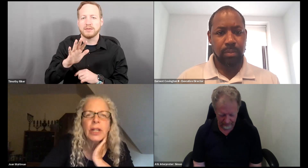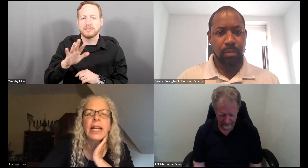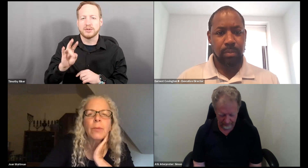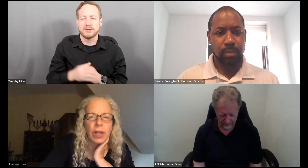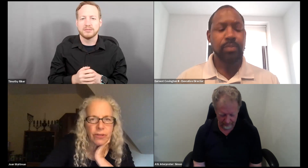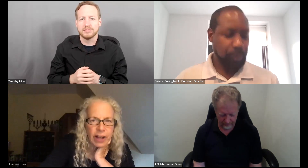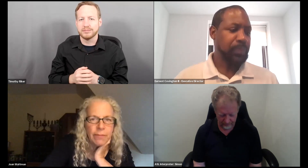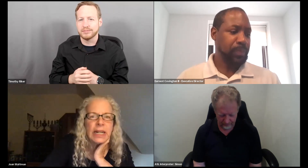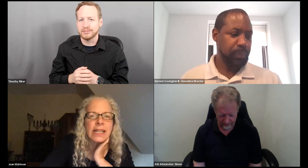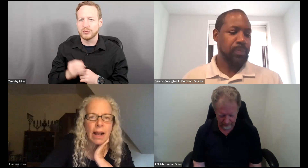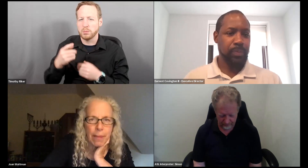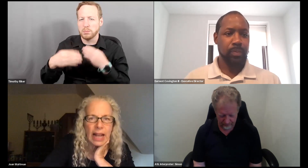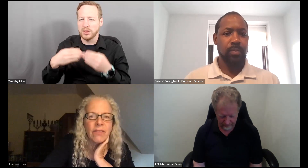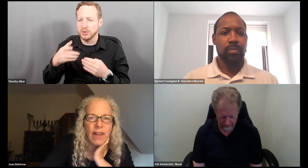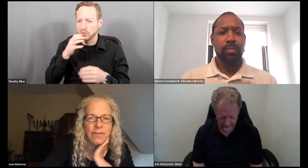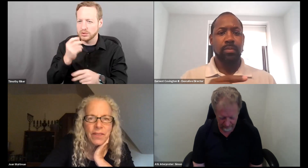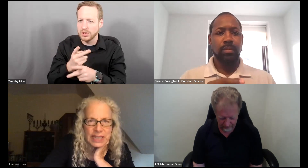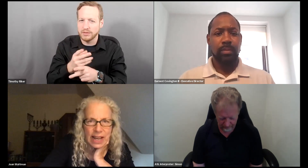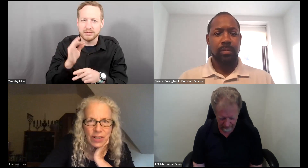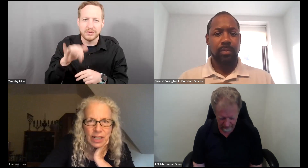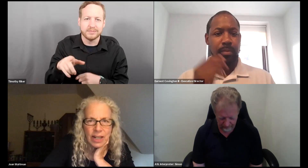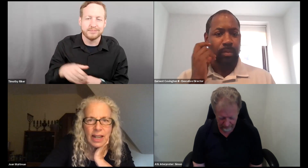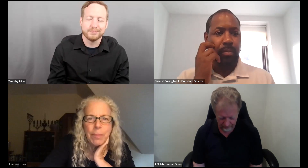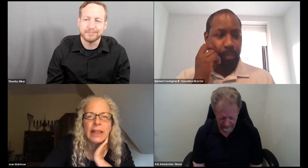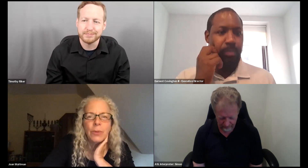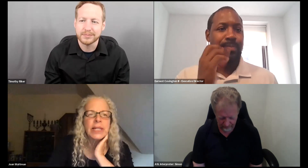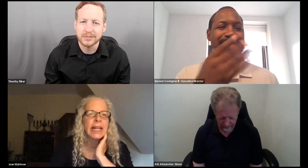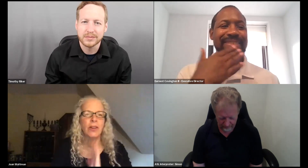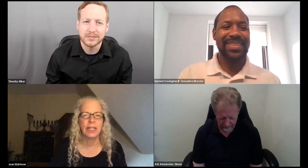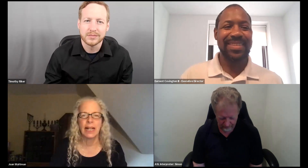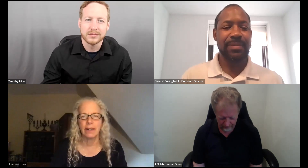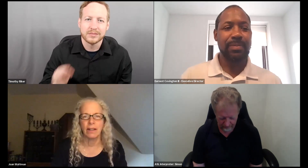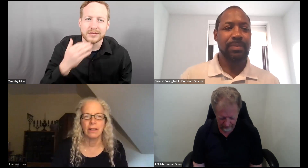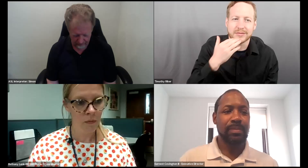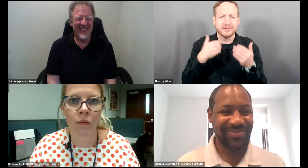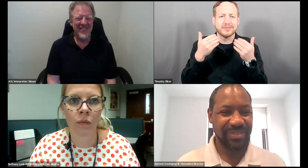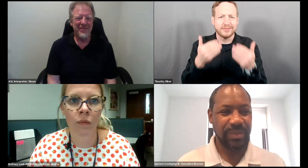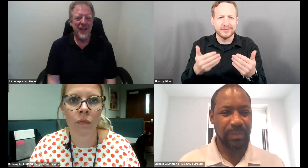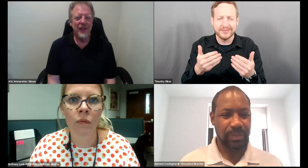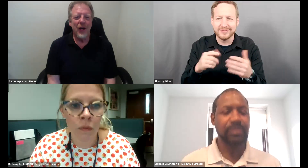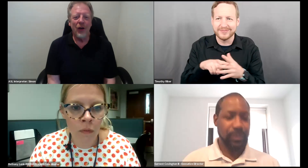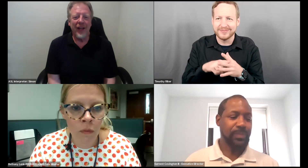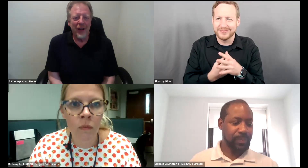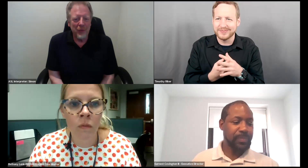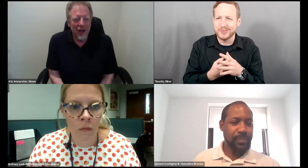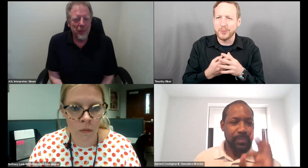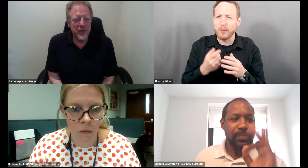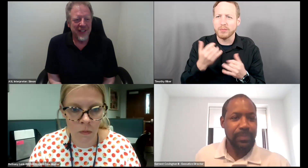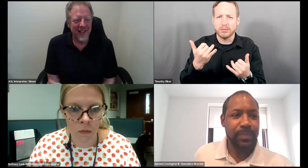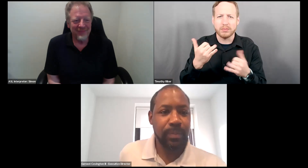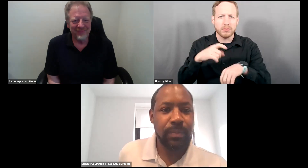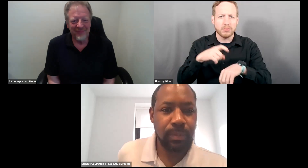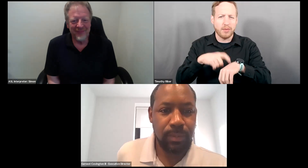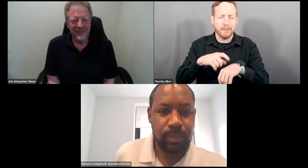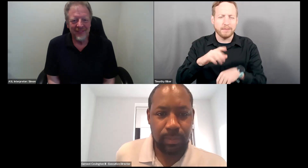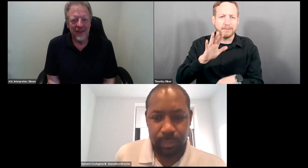and we're going to take a break for 5 minutes and come back at 5:57. Bethany will take care of the technical. Okay, we're going to proceed